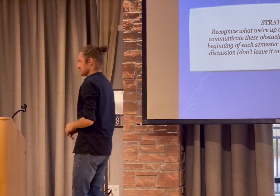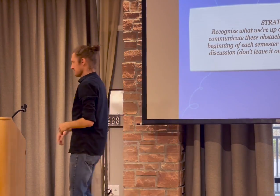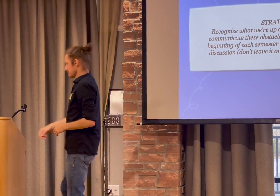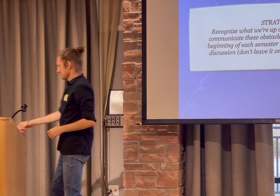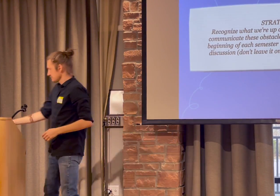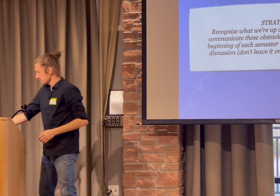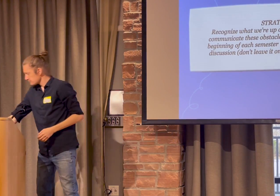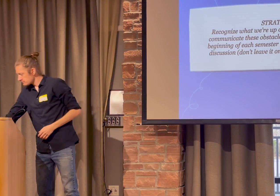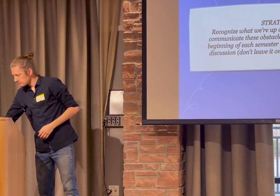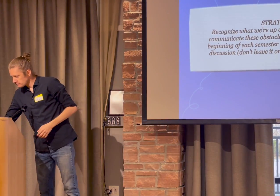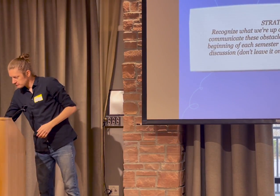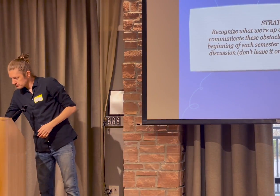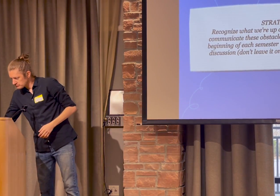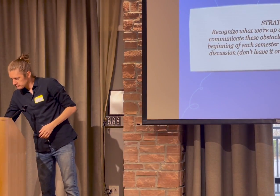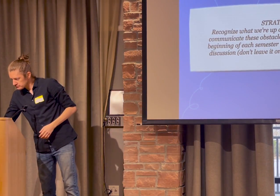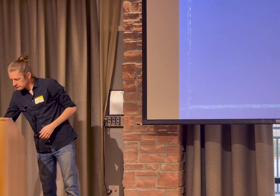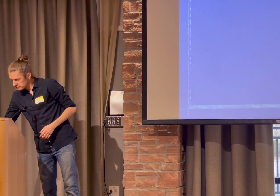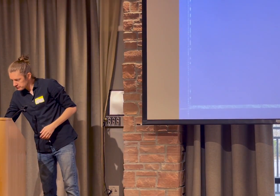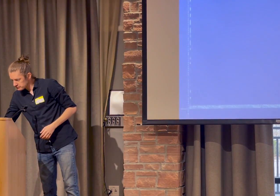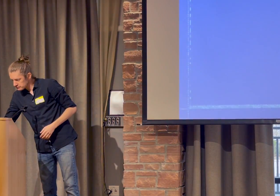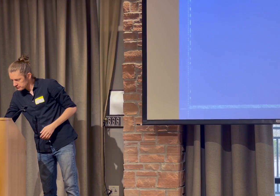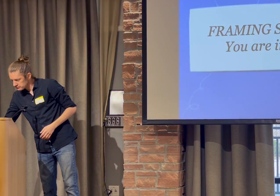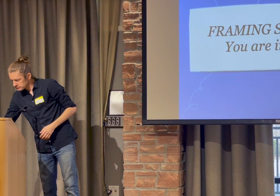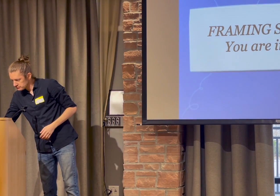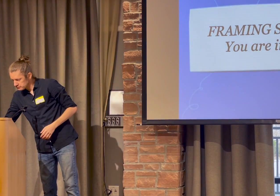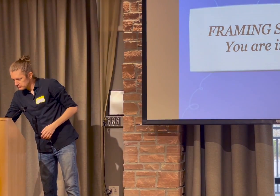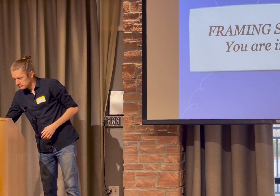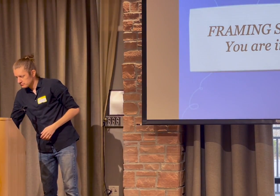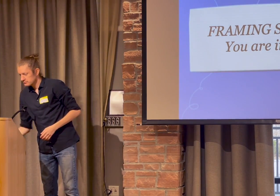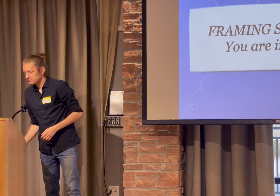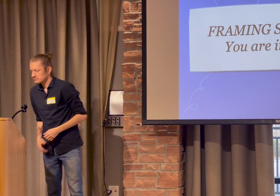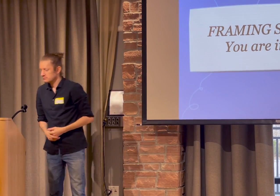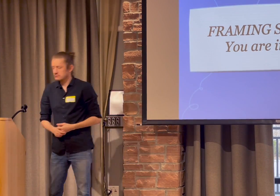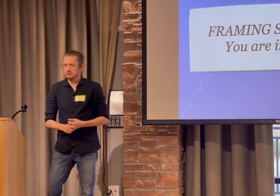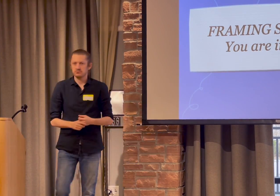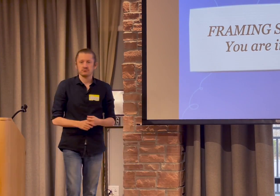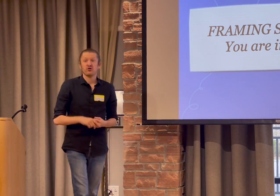to try to pick my particular favorite.